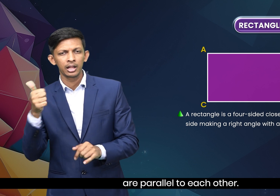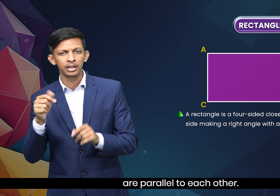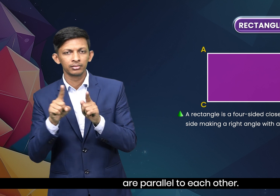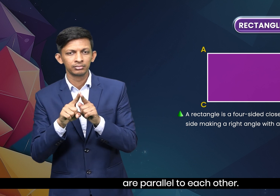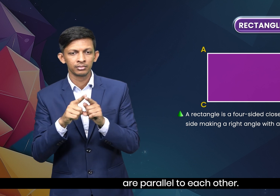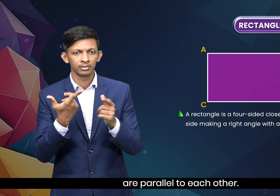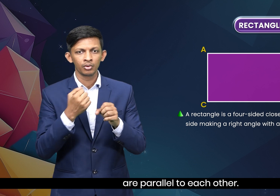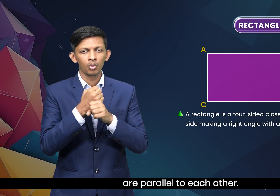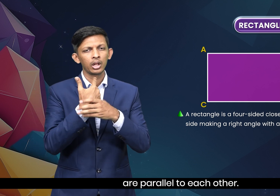each other.